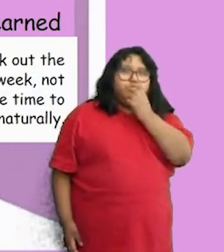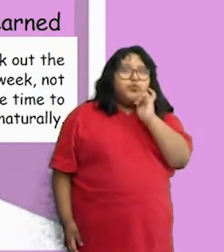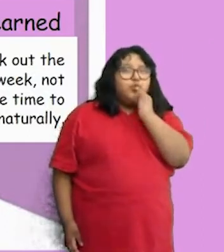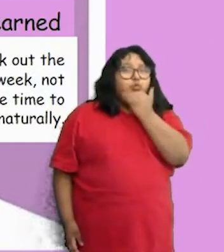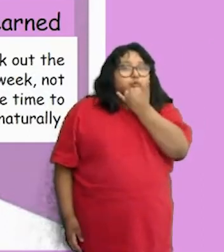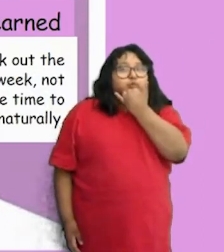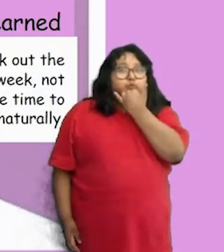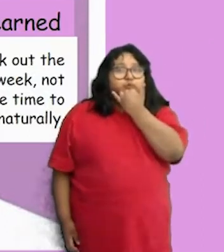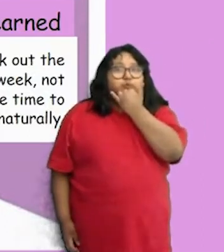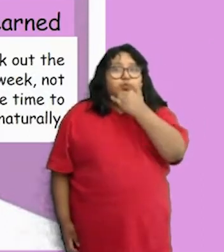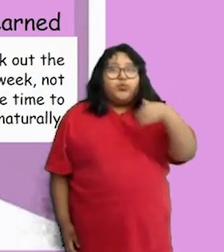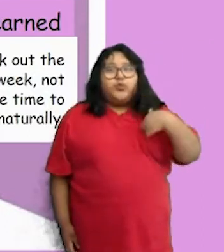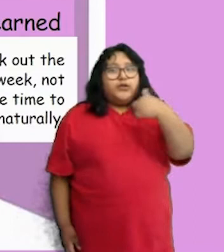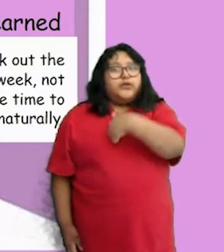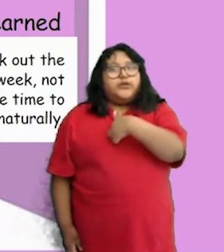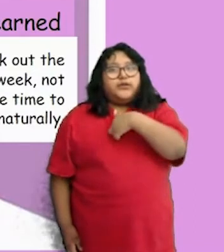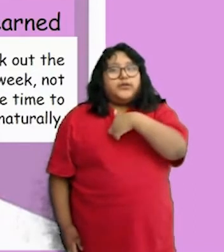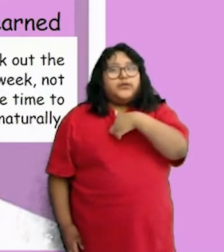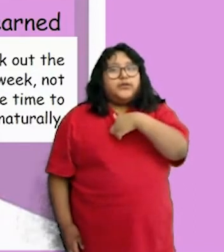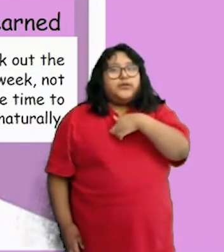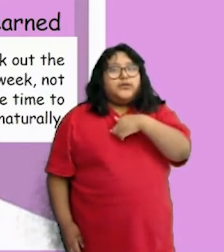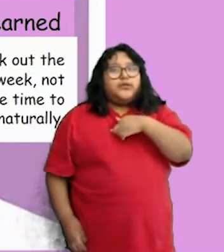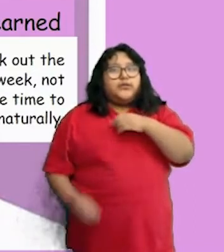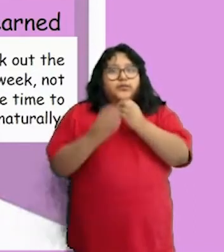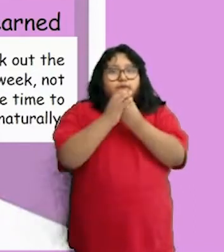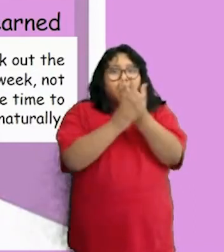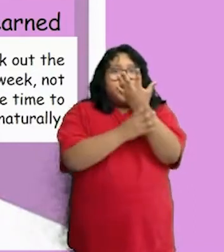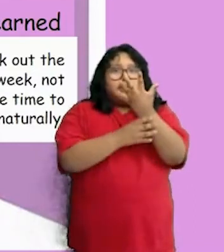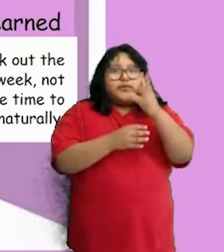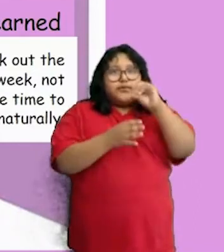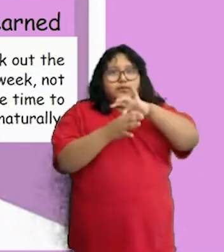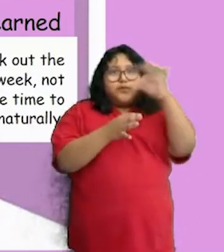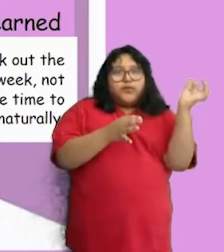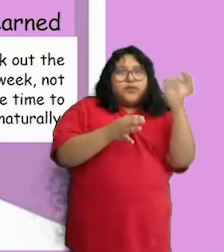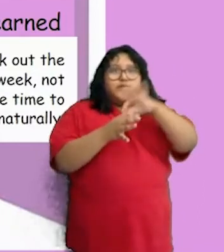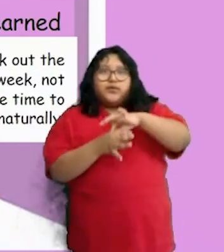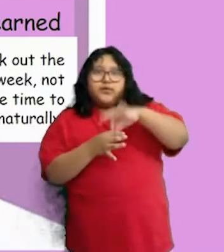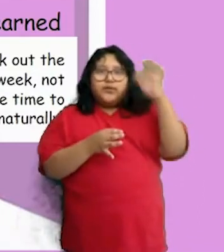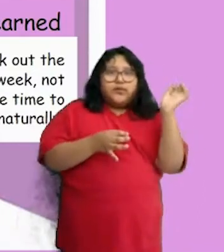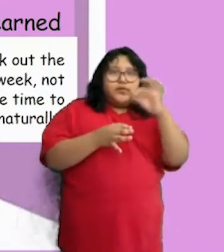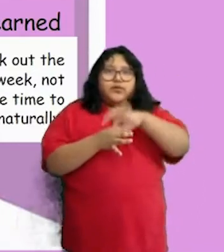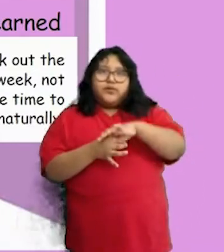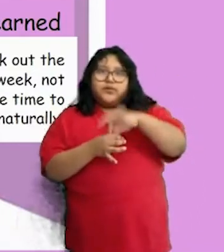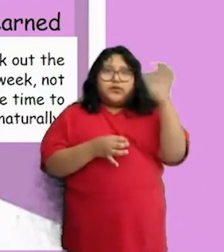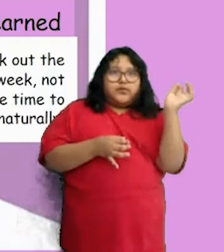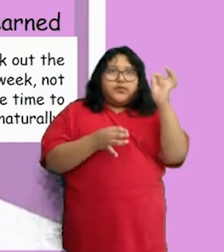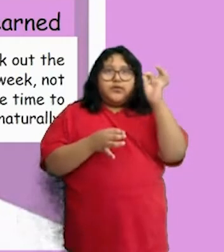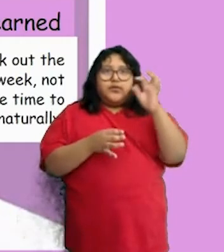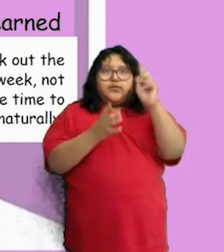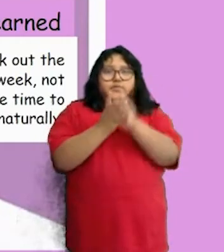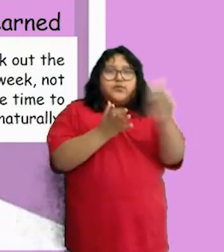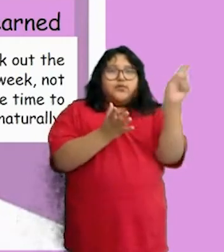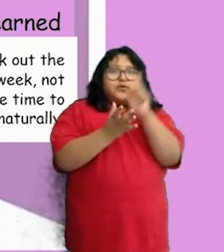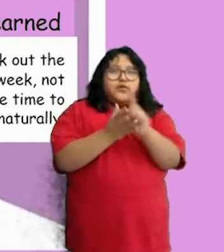Oops, we made the mistake of taking the plants out every week,